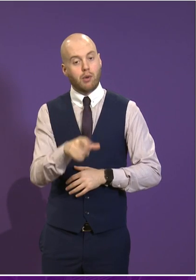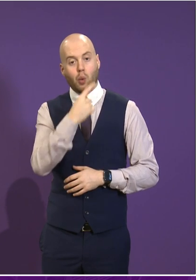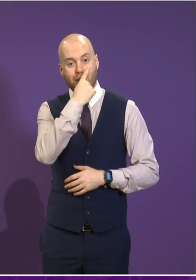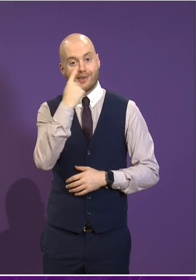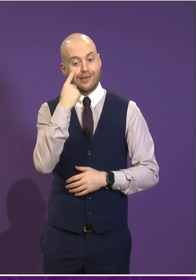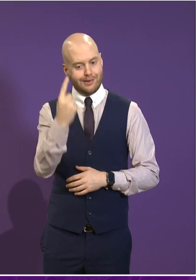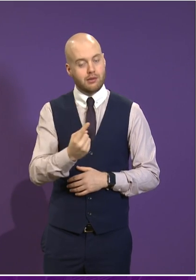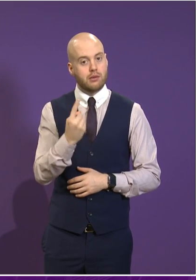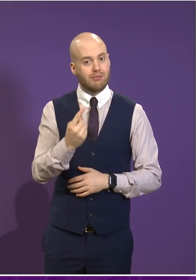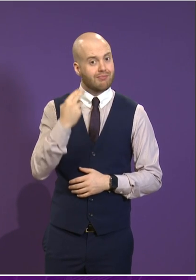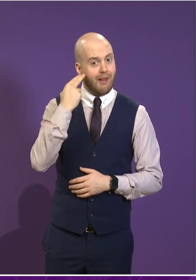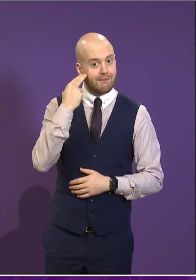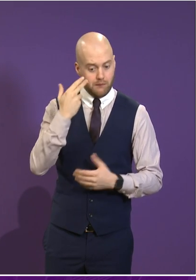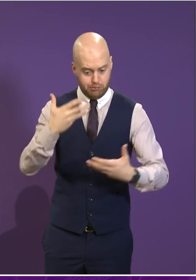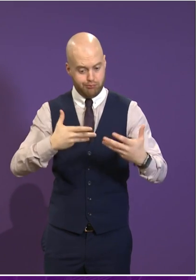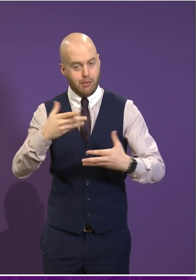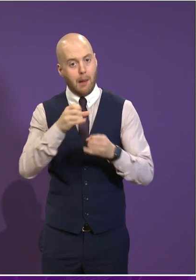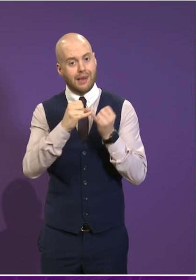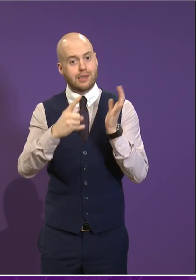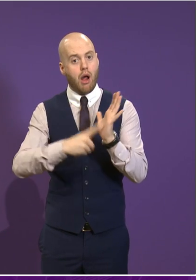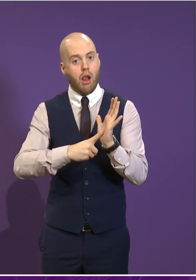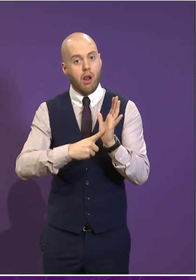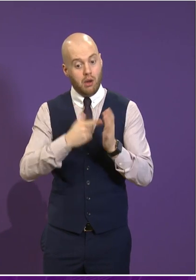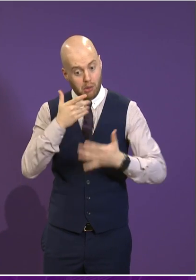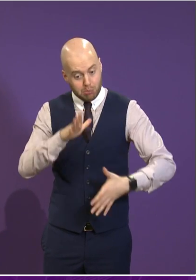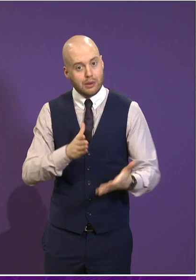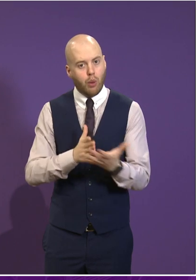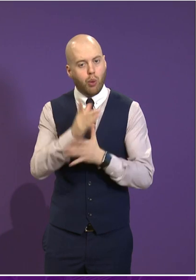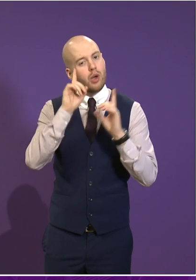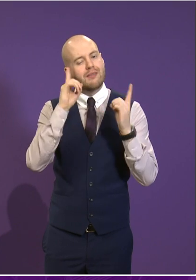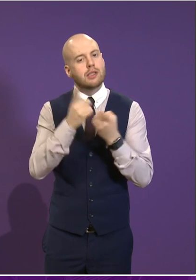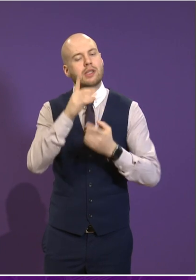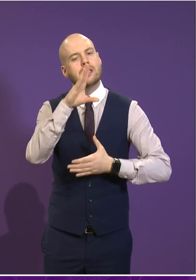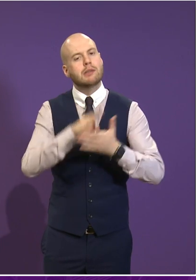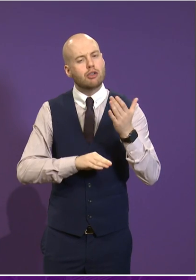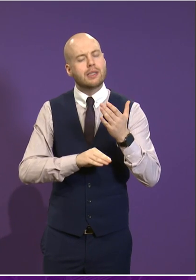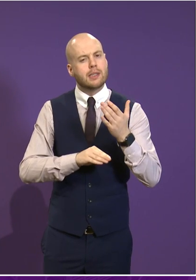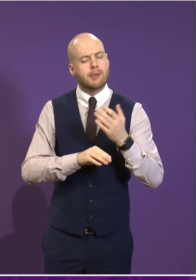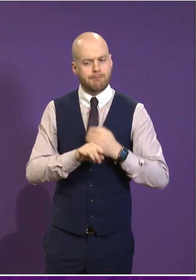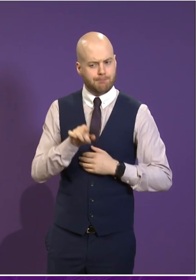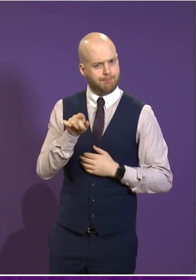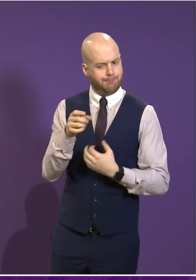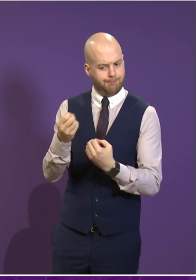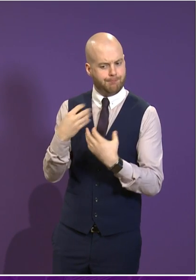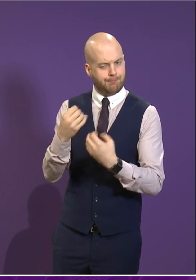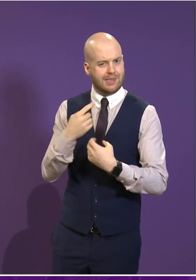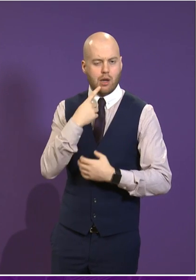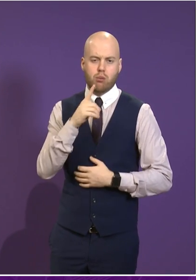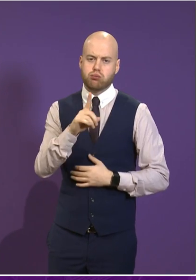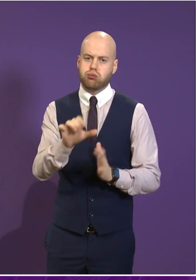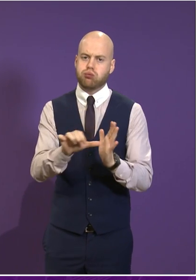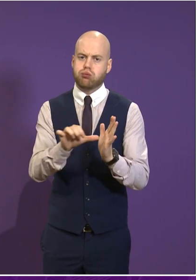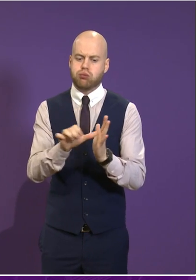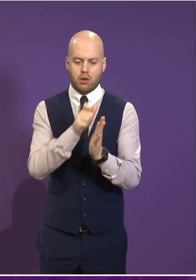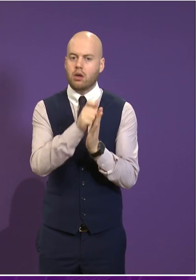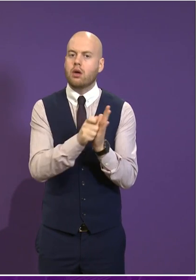through university. Now, Lukey had said it was very difficult for him to do his personal statement in written